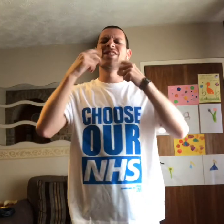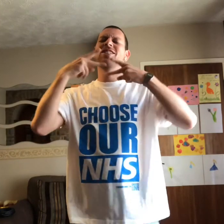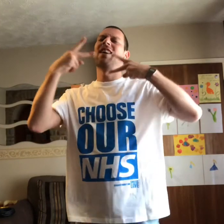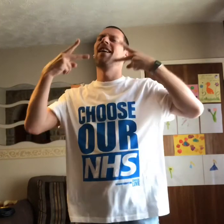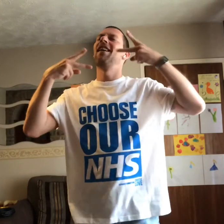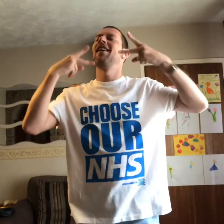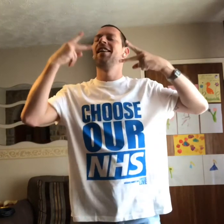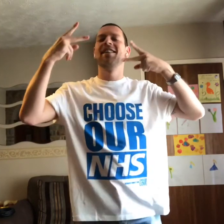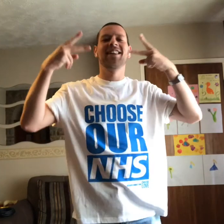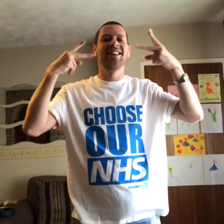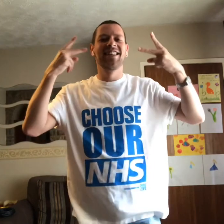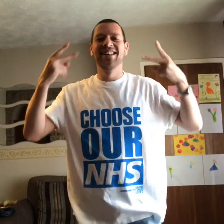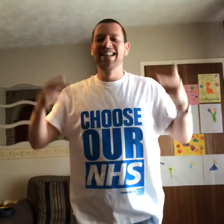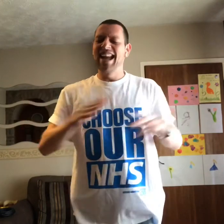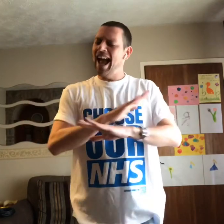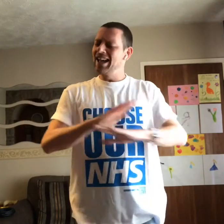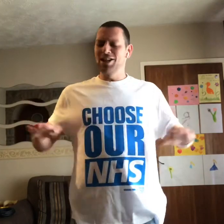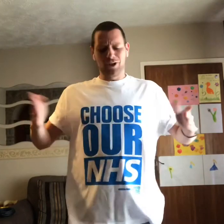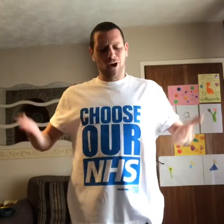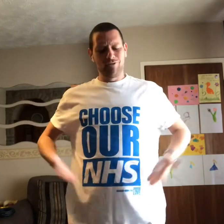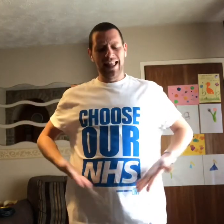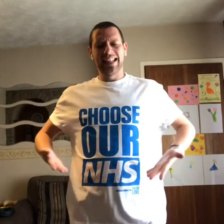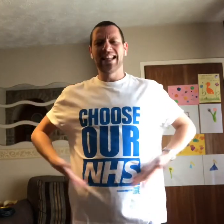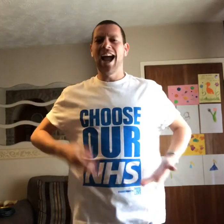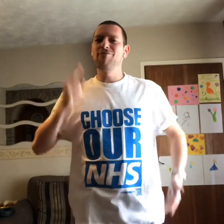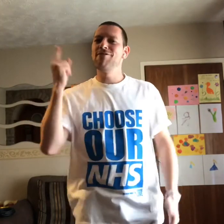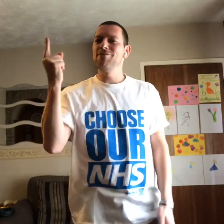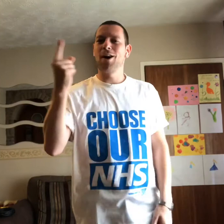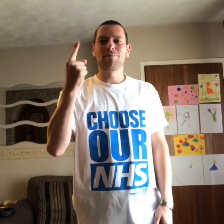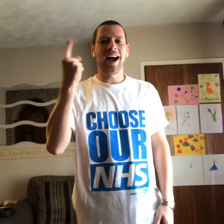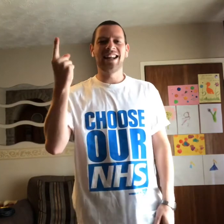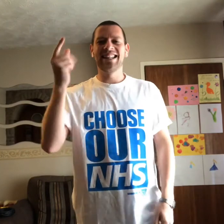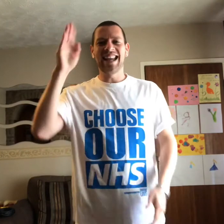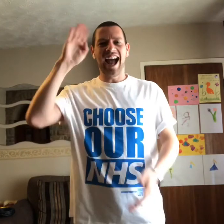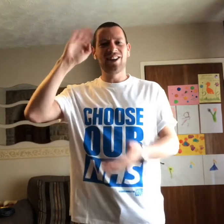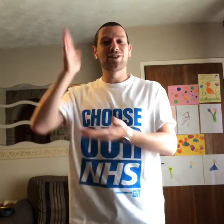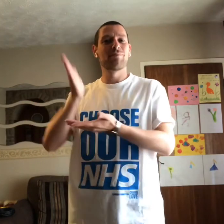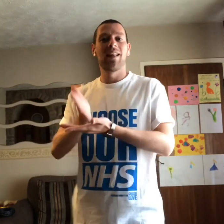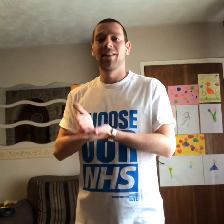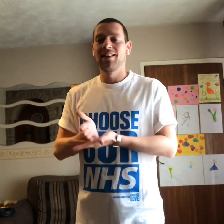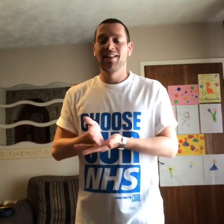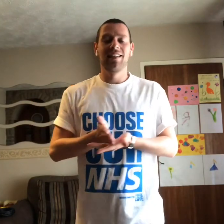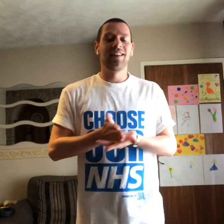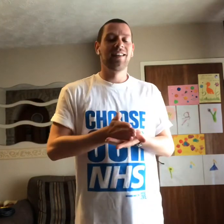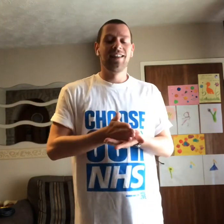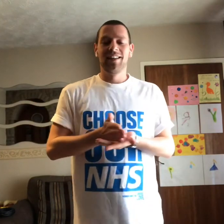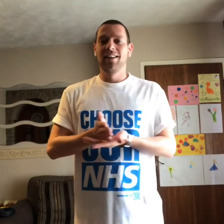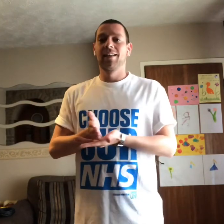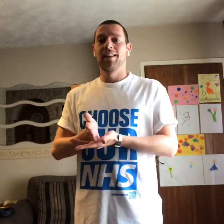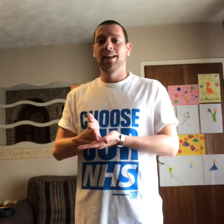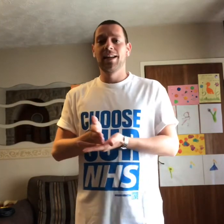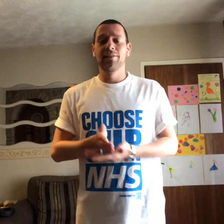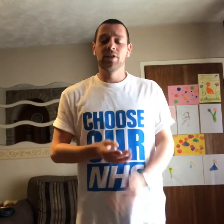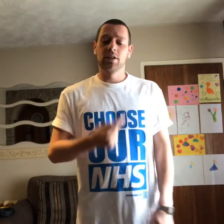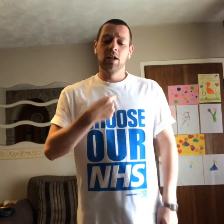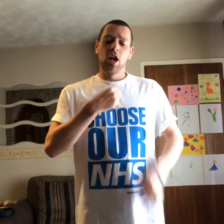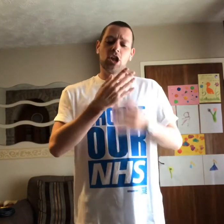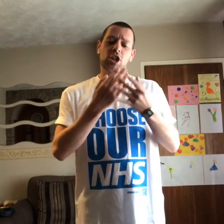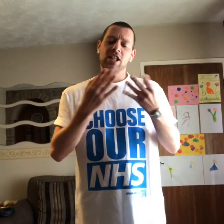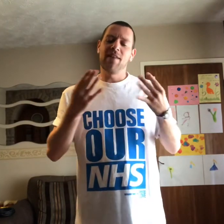song And I don't really care if nobody else will leave Cause I've